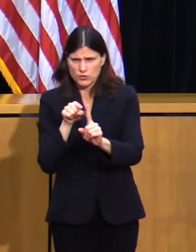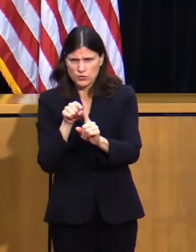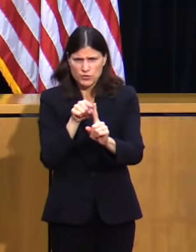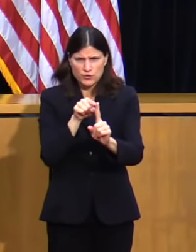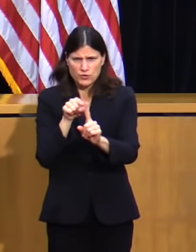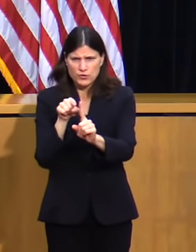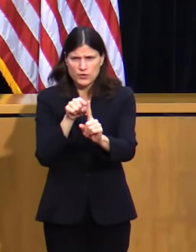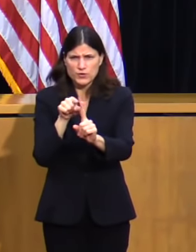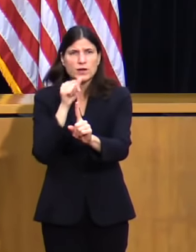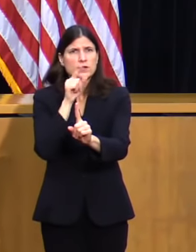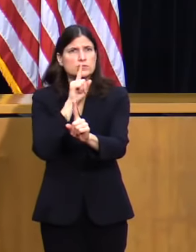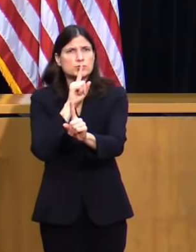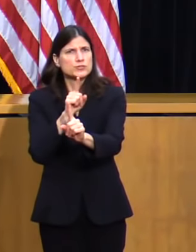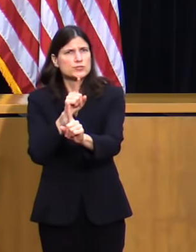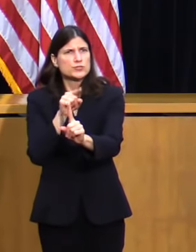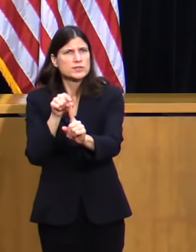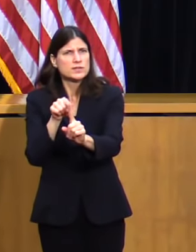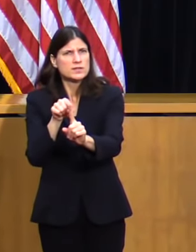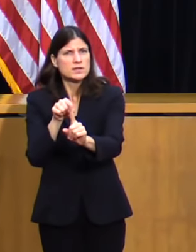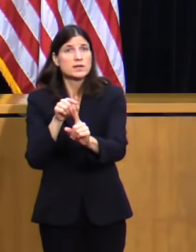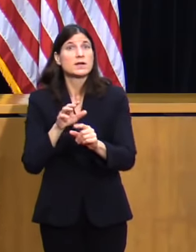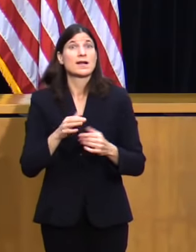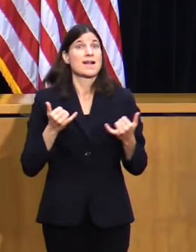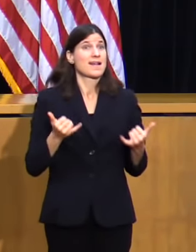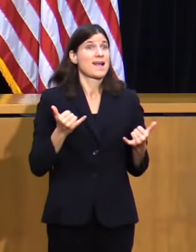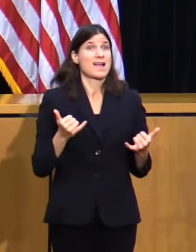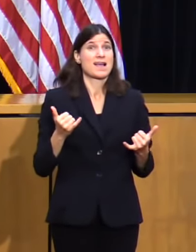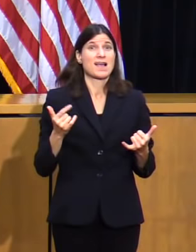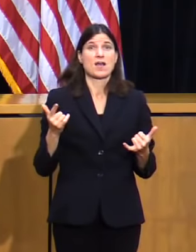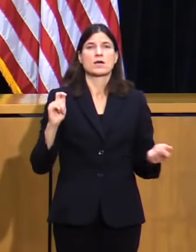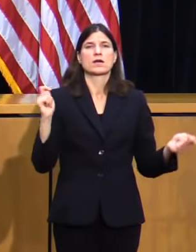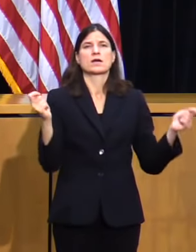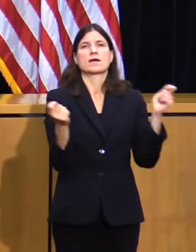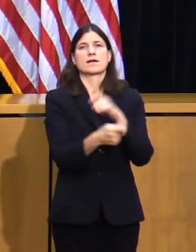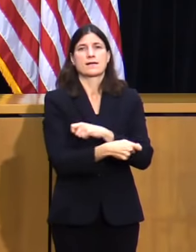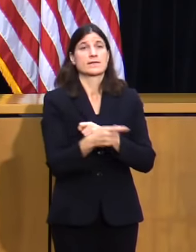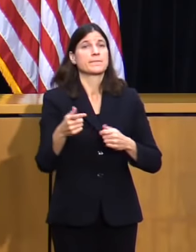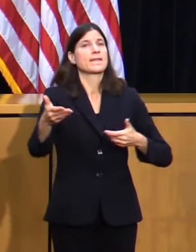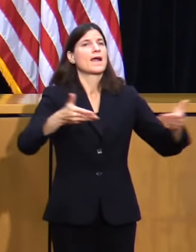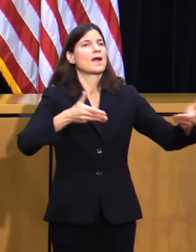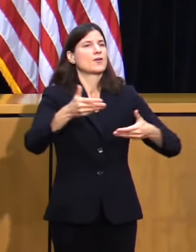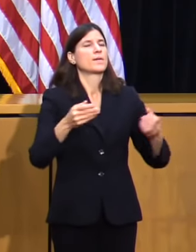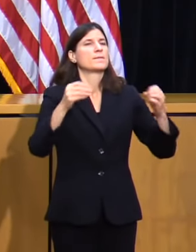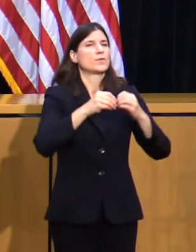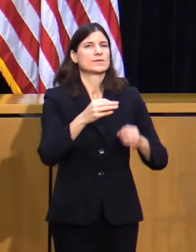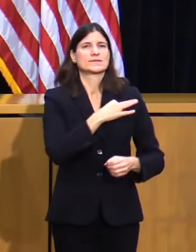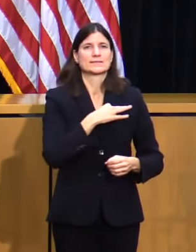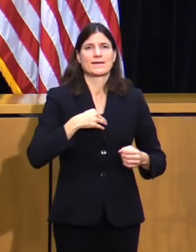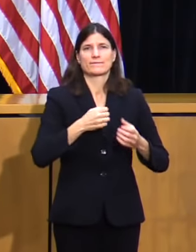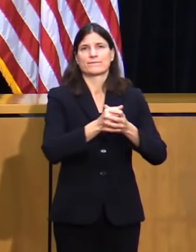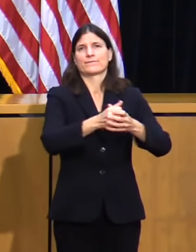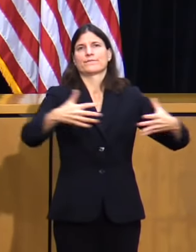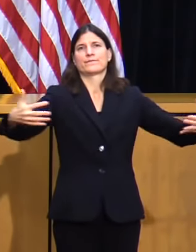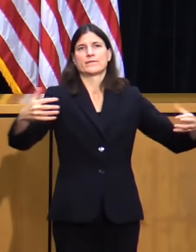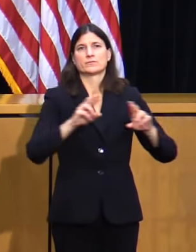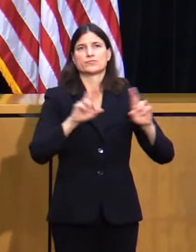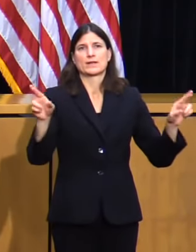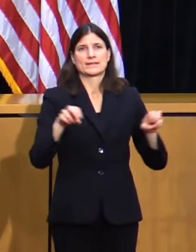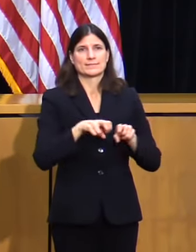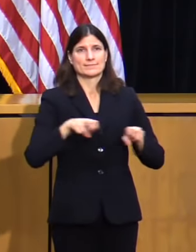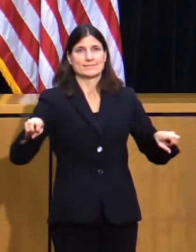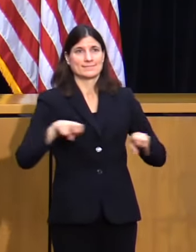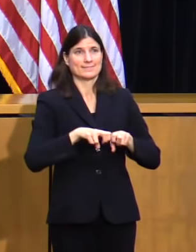new classes. We're actually continuing hiring of contact tracers, and language is actually a very focused